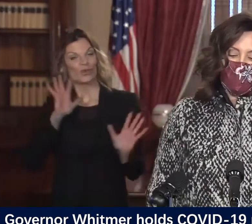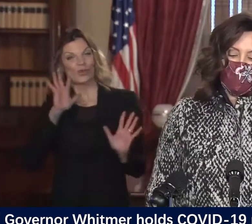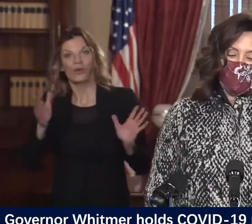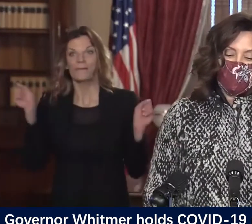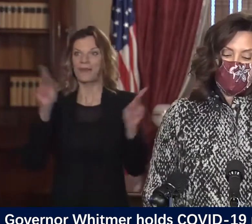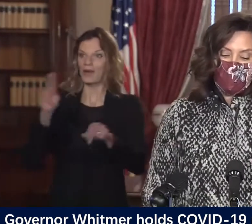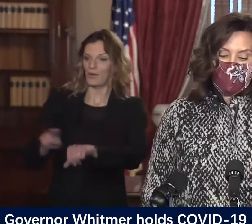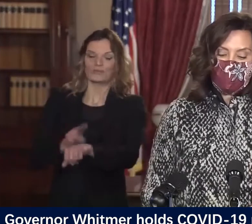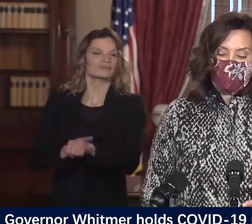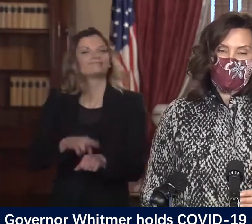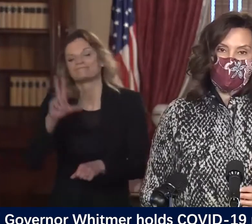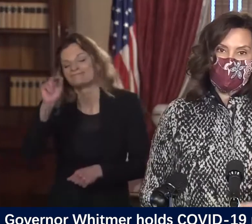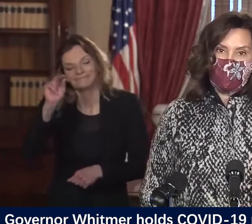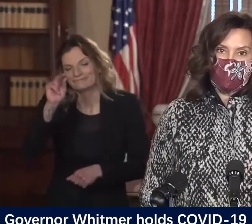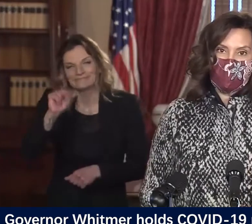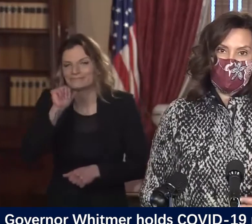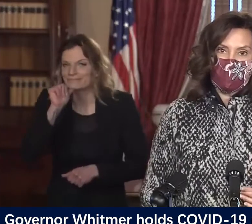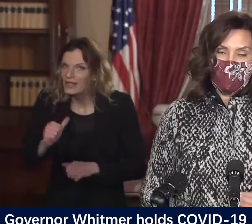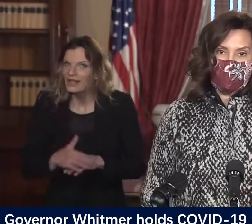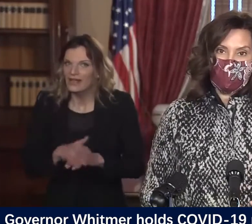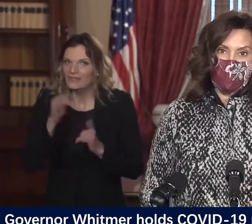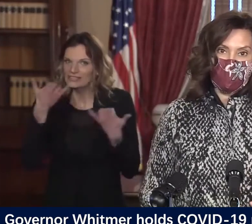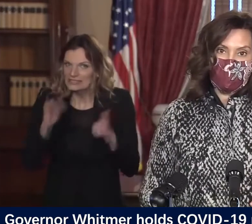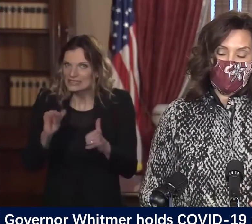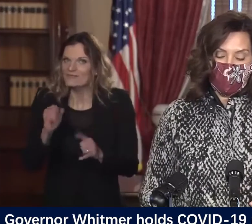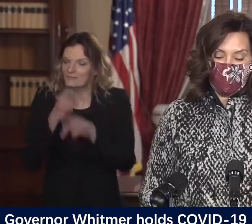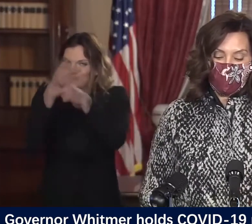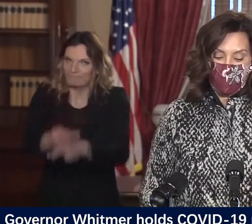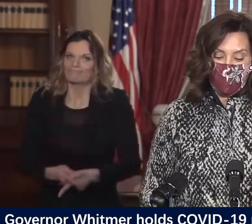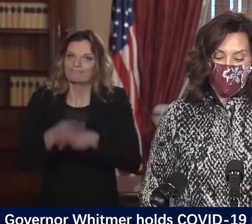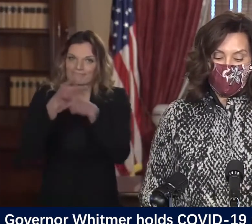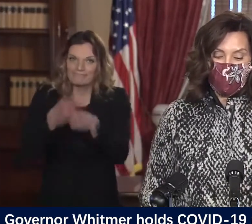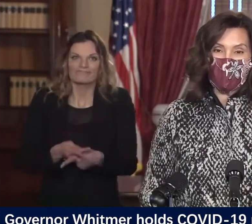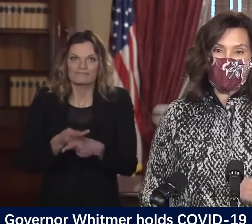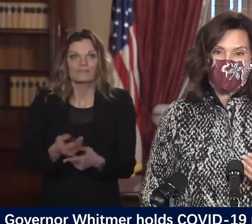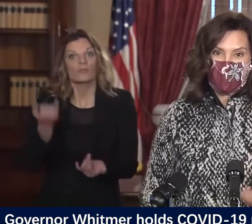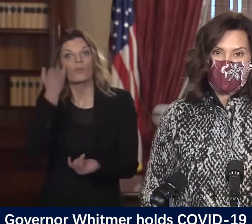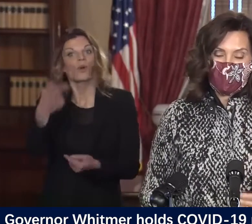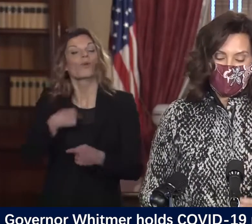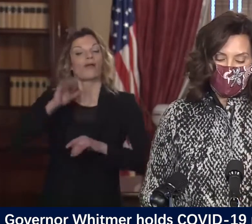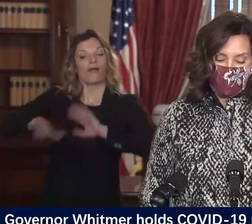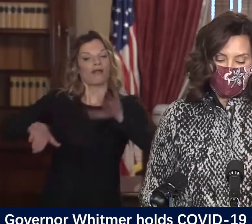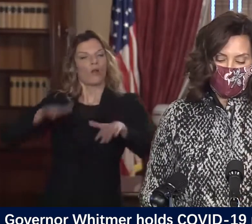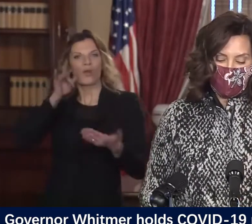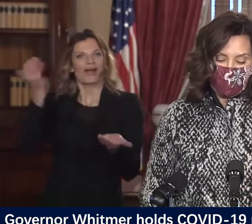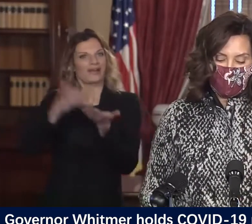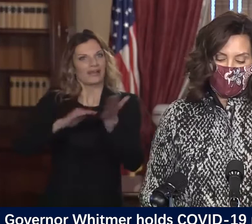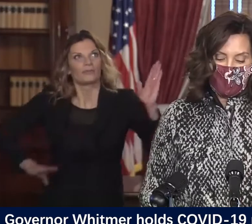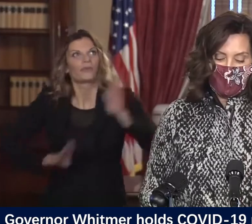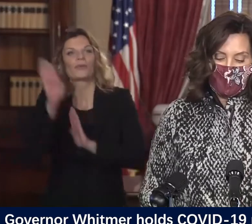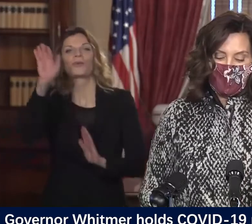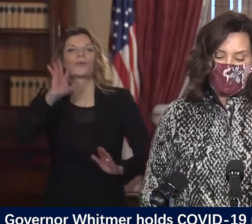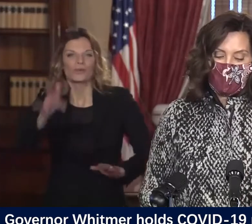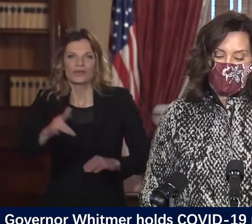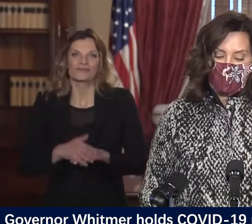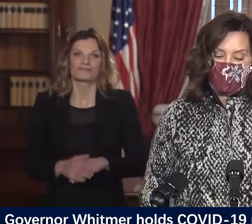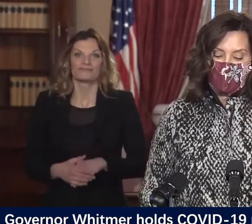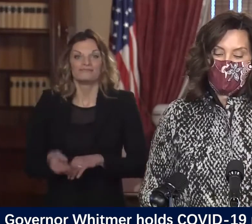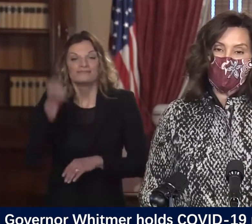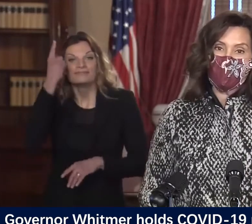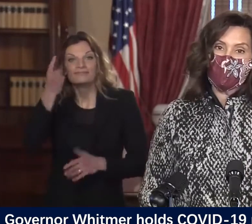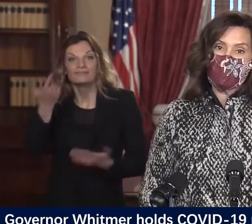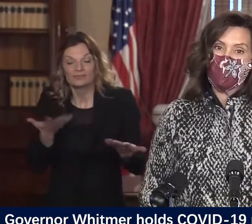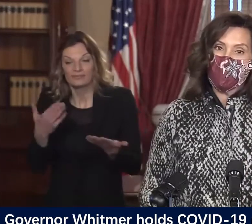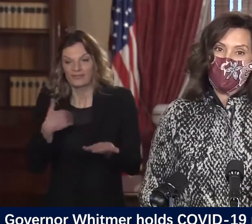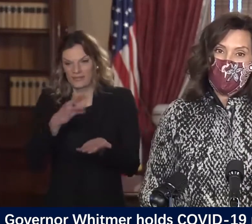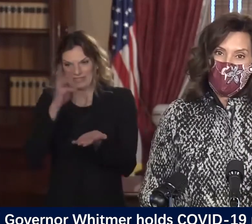So, with recent daily case counts averaging well above 6,000 a day, the daily death